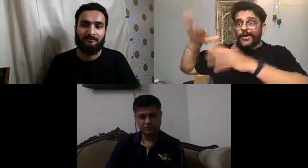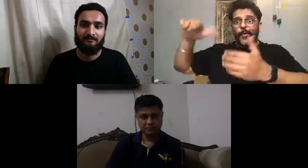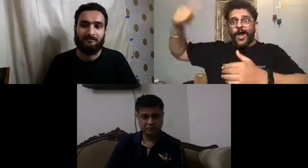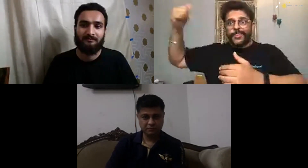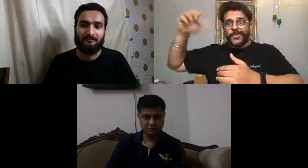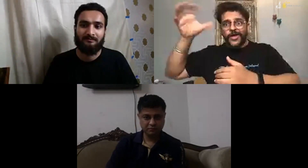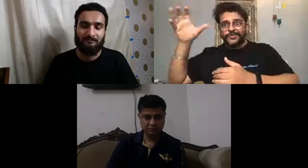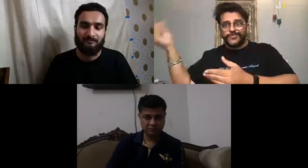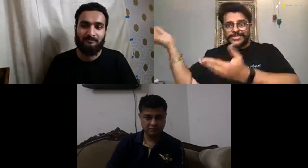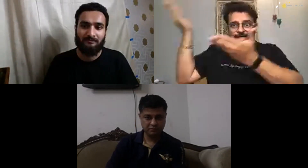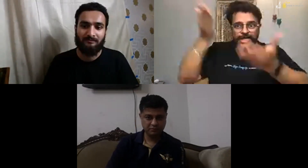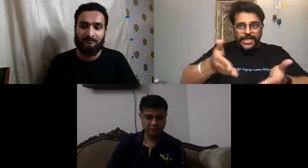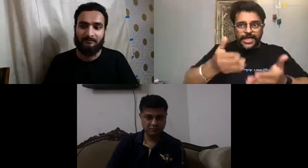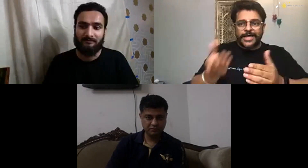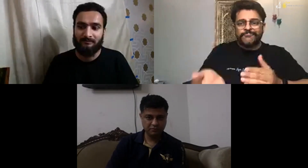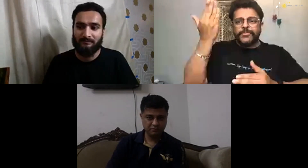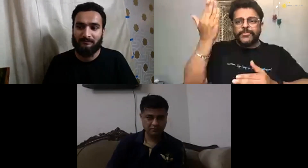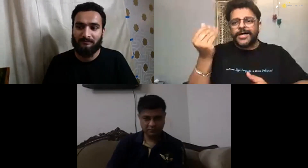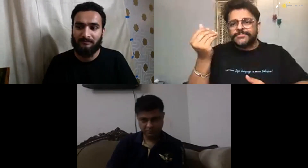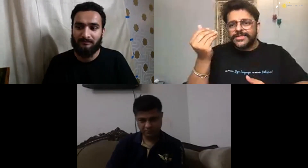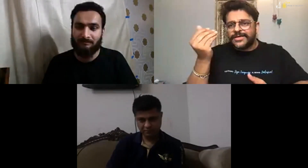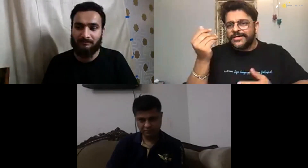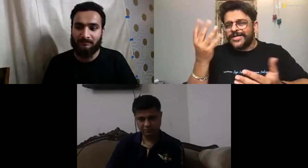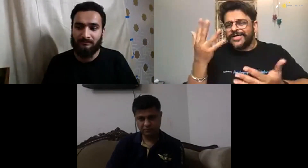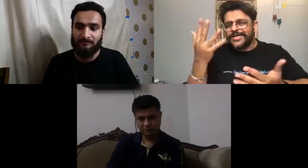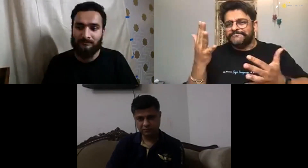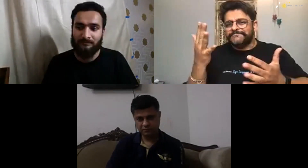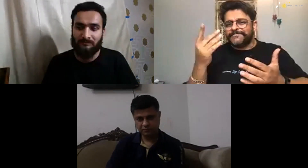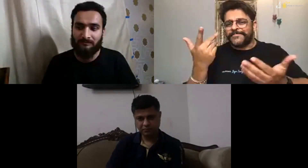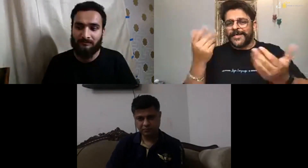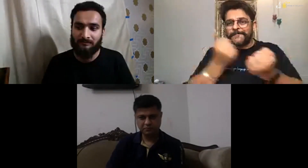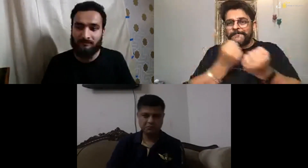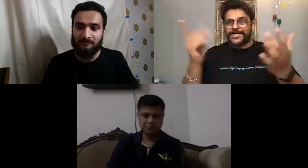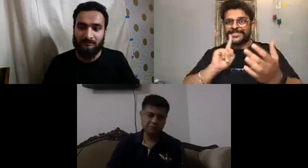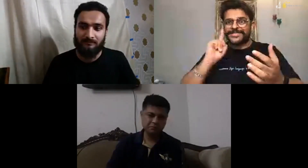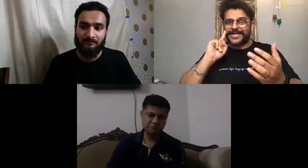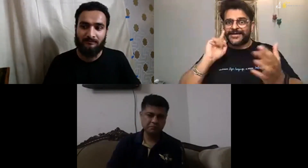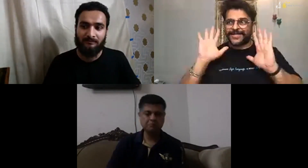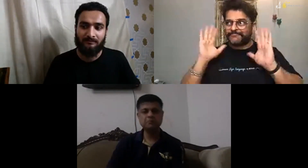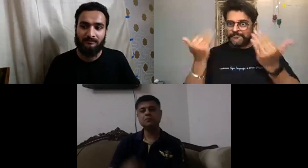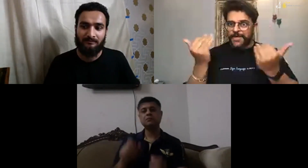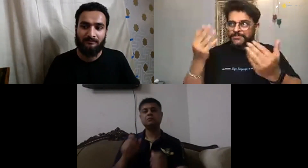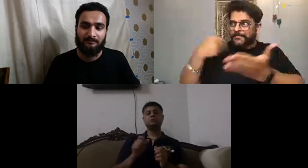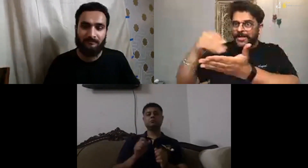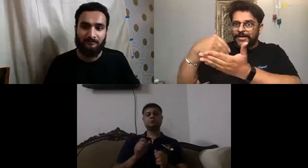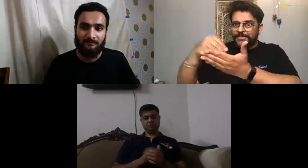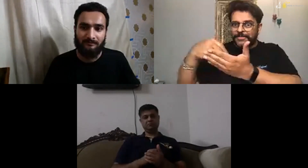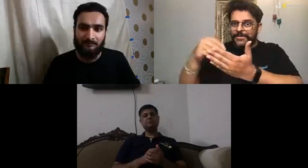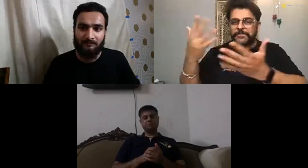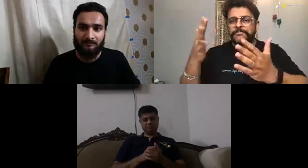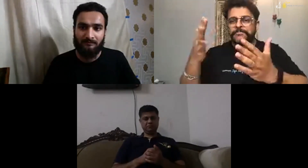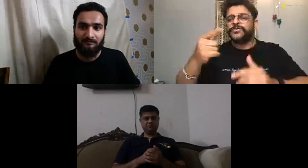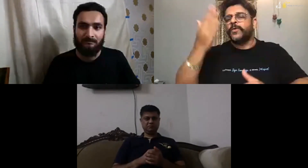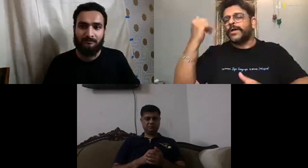in India, they can buy. Other countries, if they are bringing it, obviously it gets cost. It gets expensive, and many deaf people